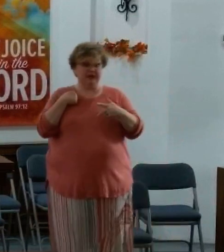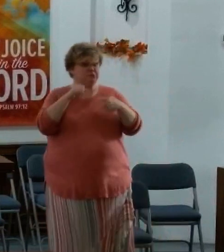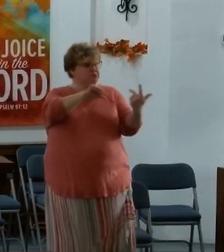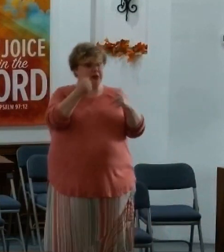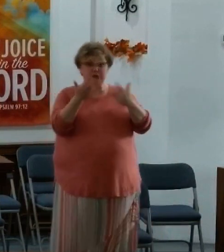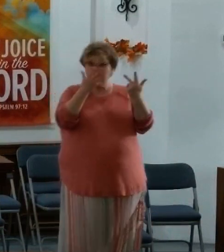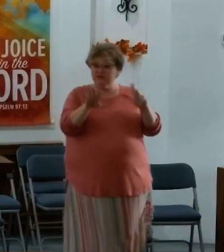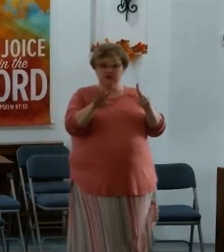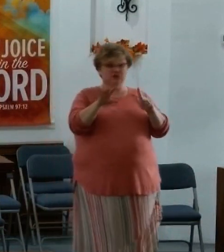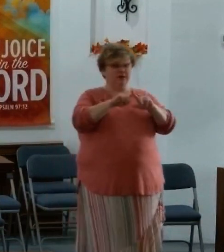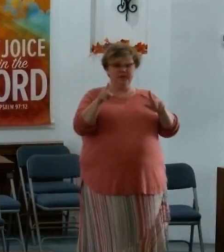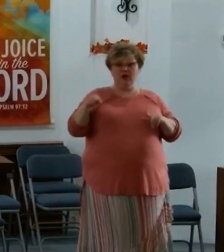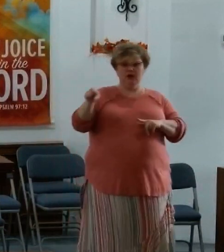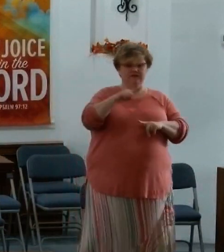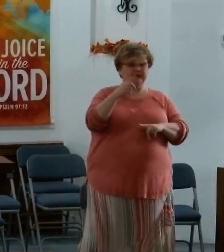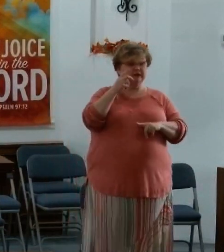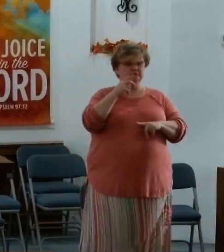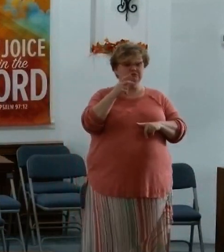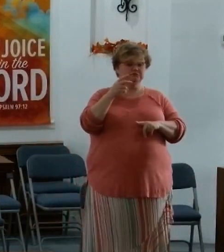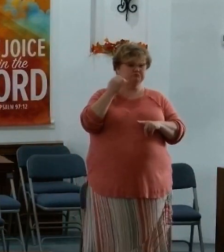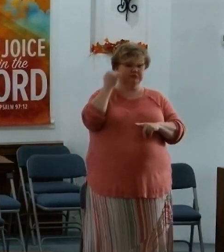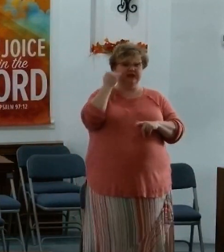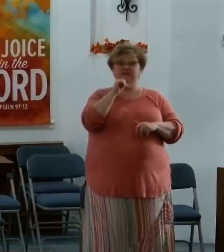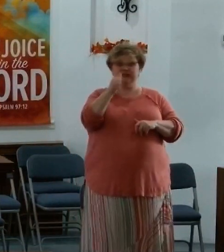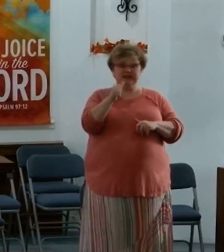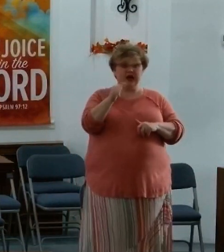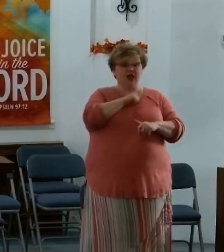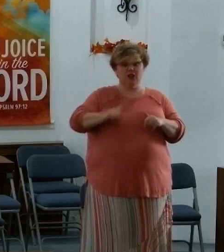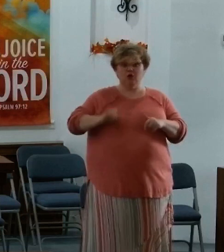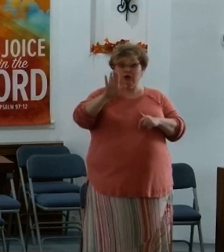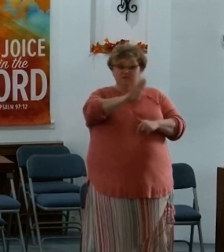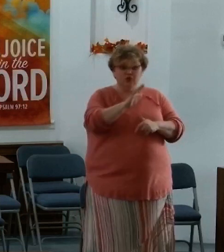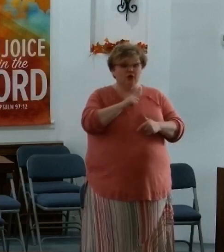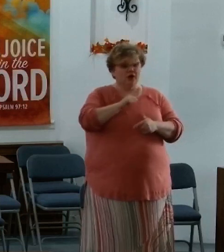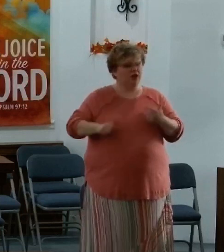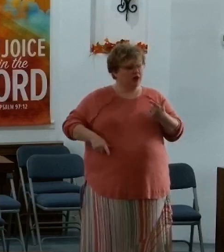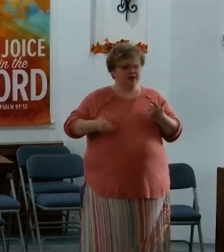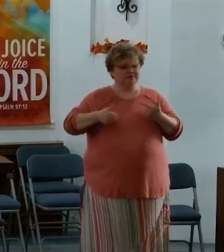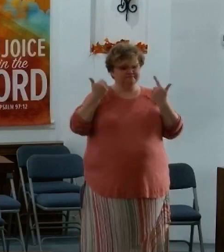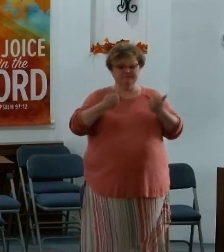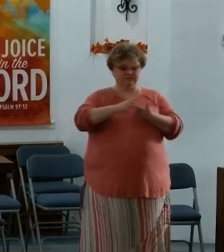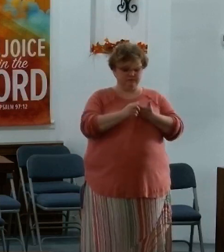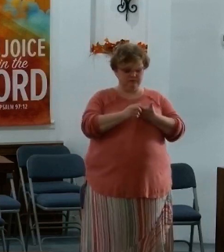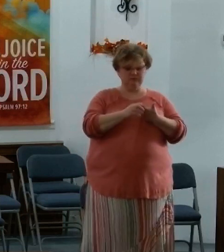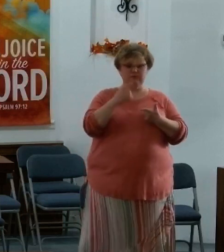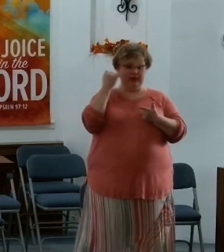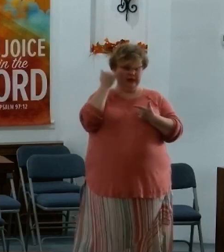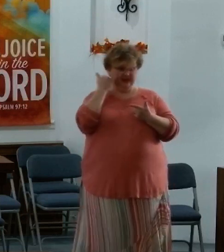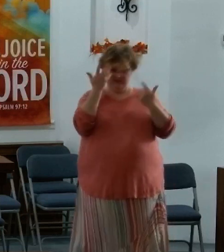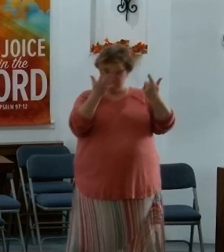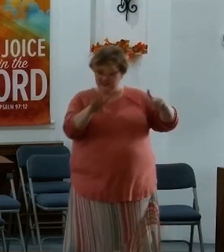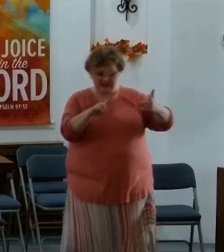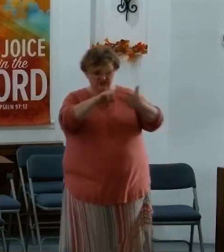is not Lord of your life, you need to make him Lord right now. And if you have, but you've been off in the briar patch somewhere